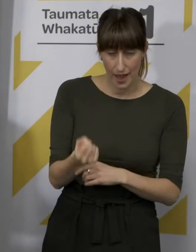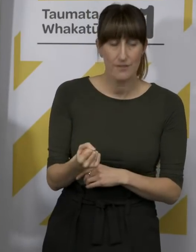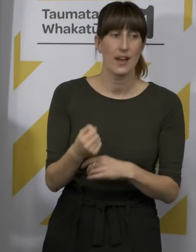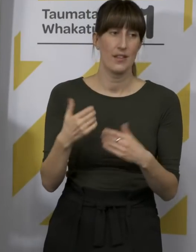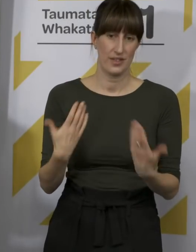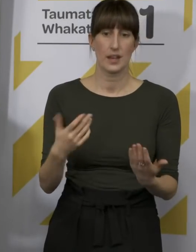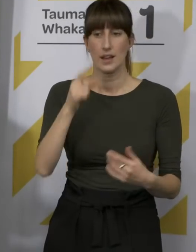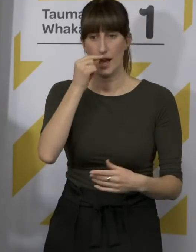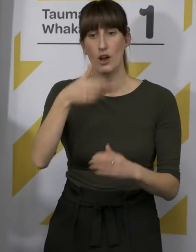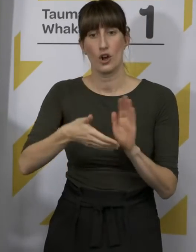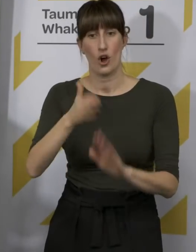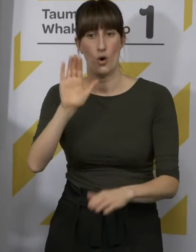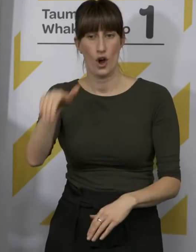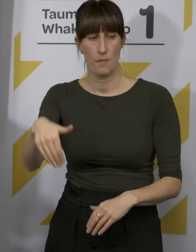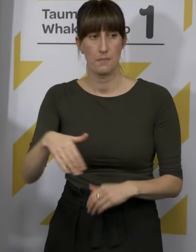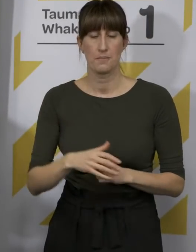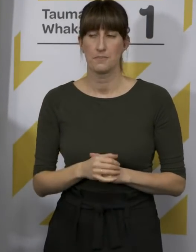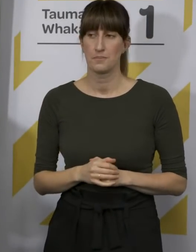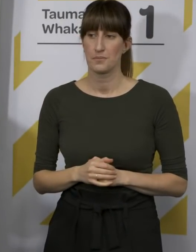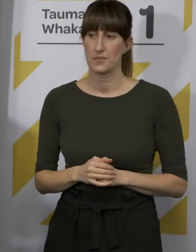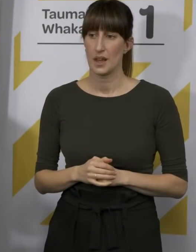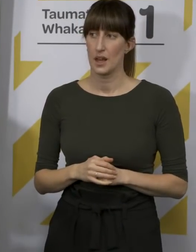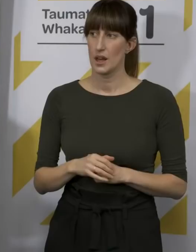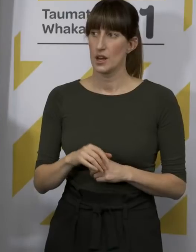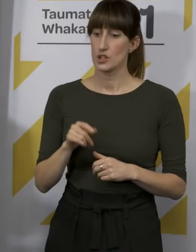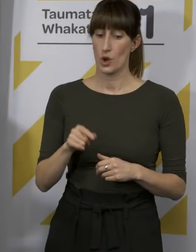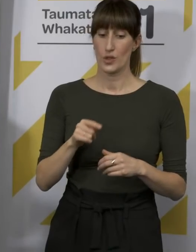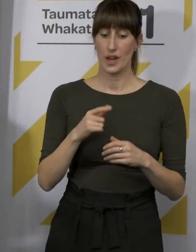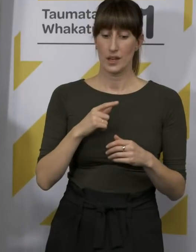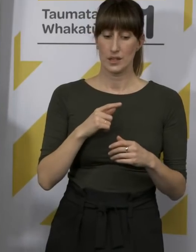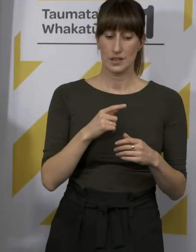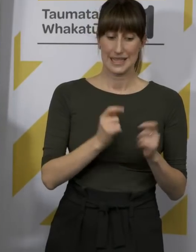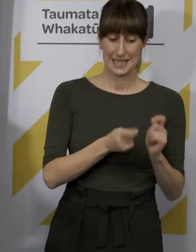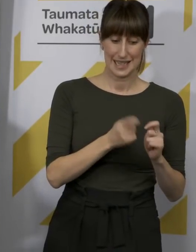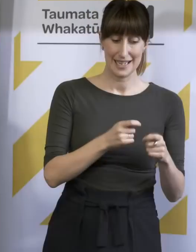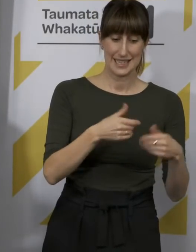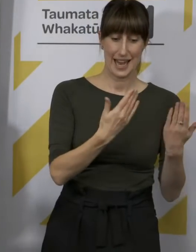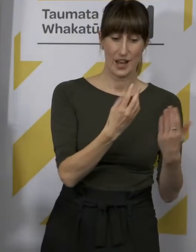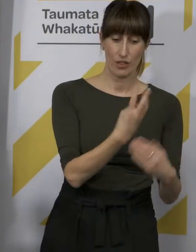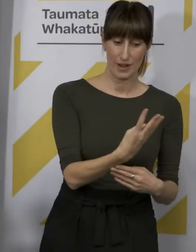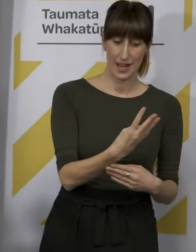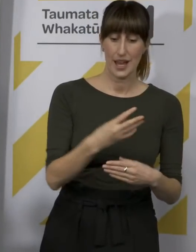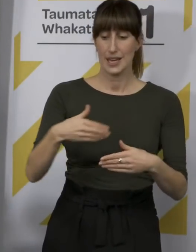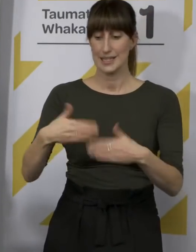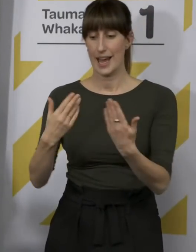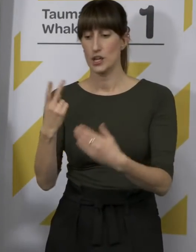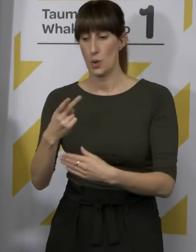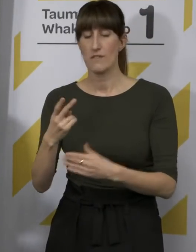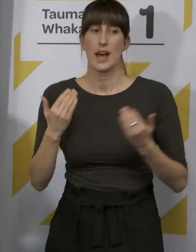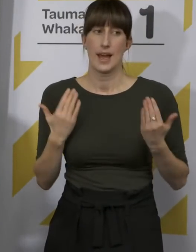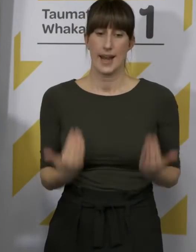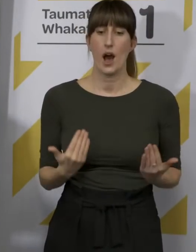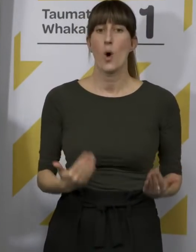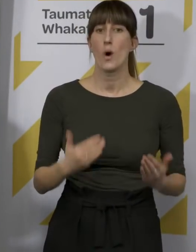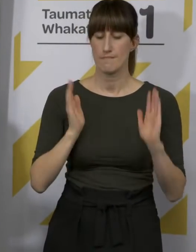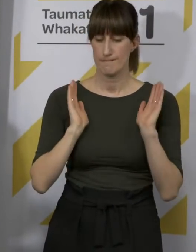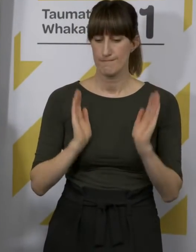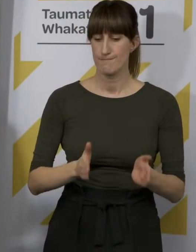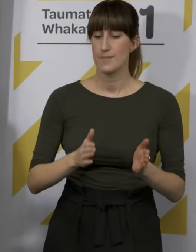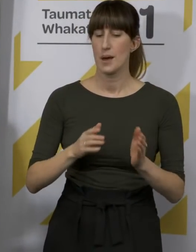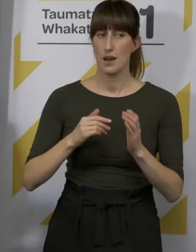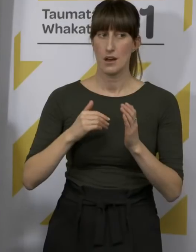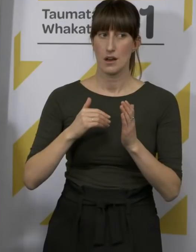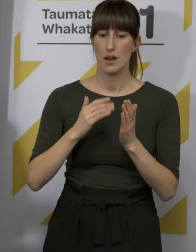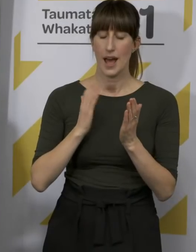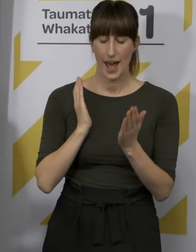yesterday, that that testing at around day 3 and around day 12 is a requirement of managed isolation. Would you be confident